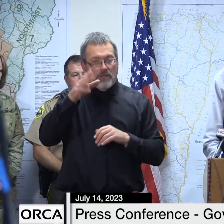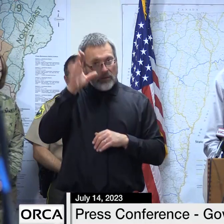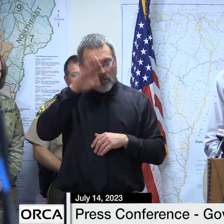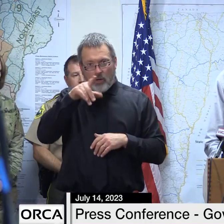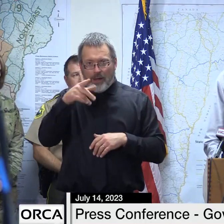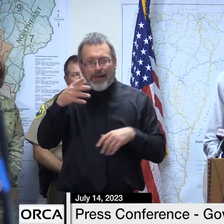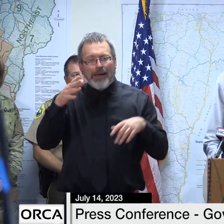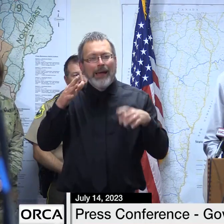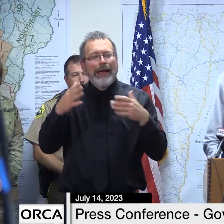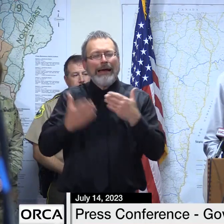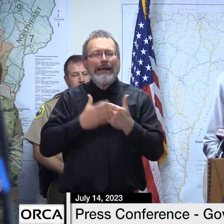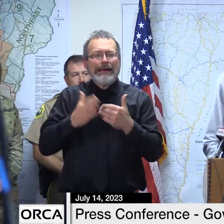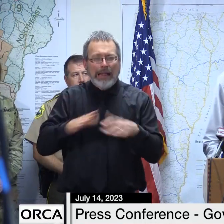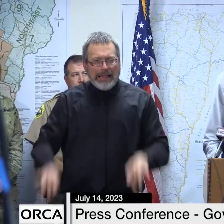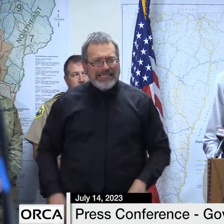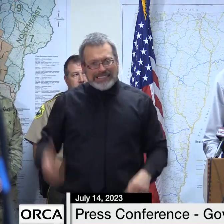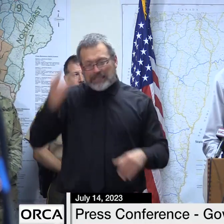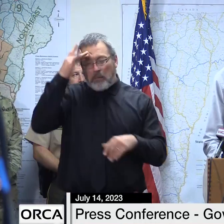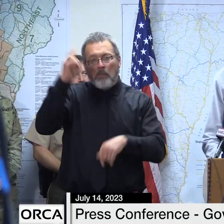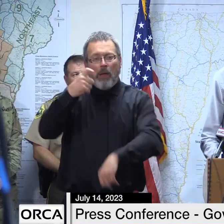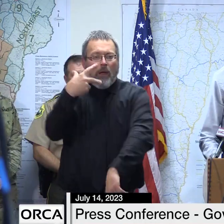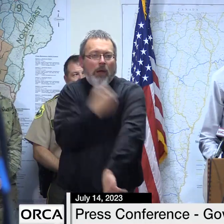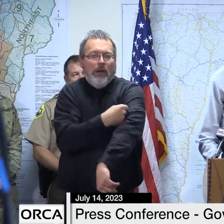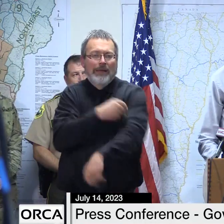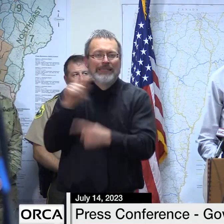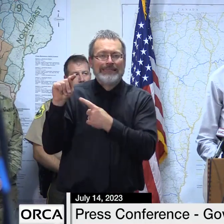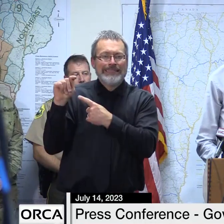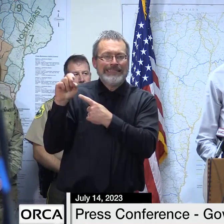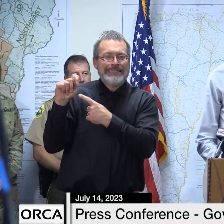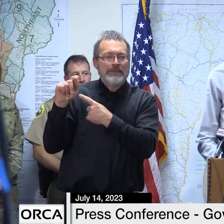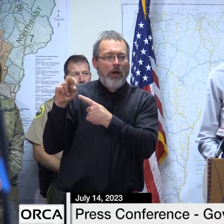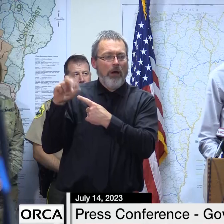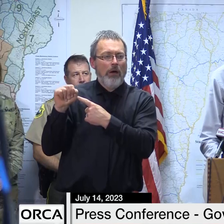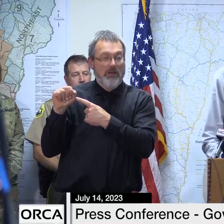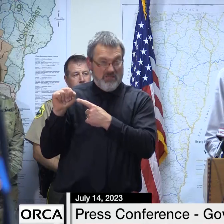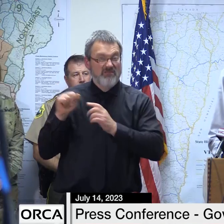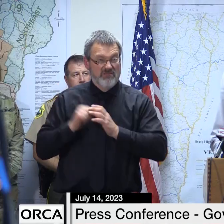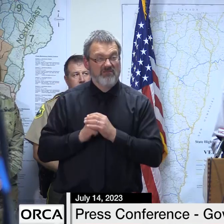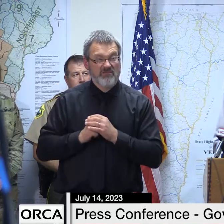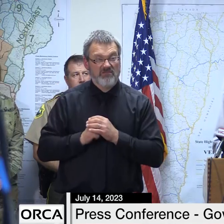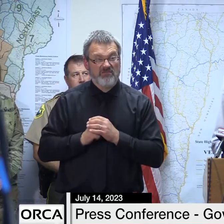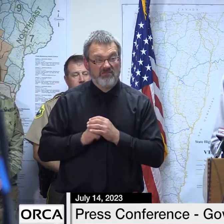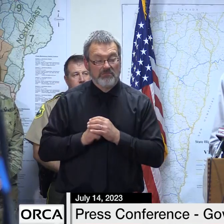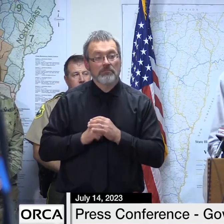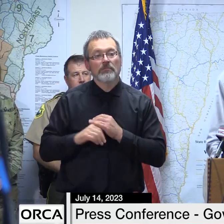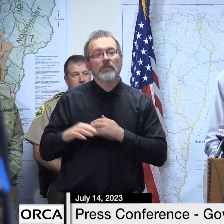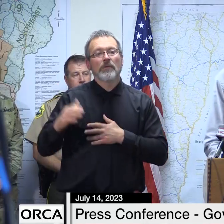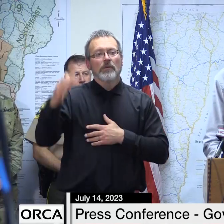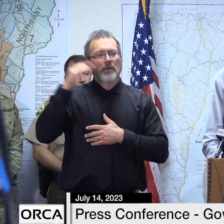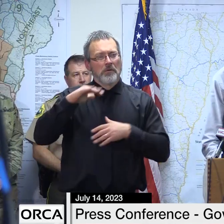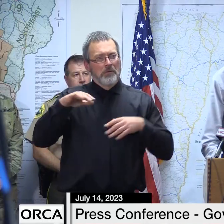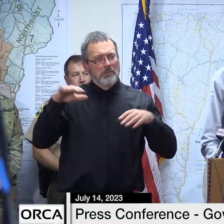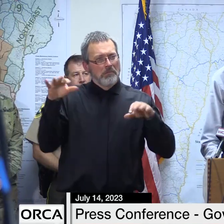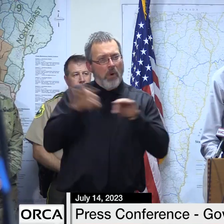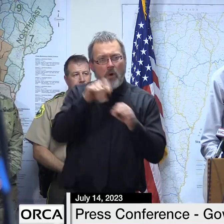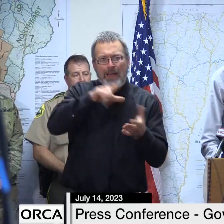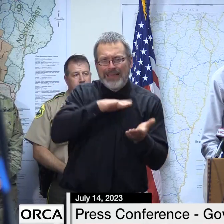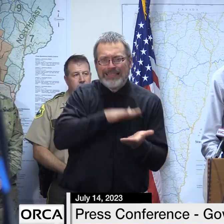Finally, cleaning your home, which I've seen a lot of efforts being conducted as we speak.